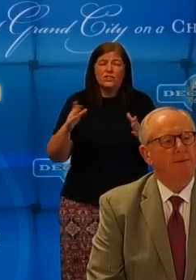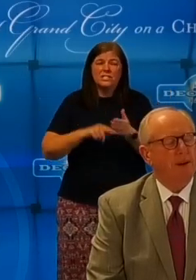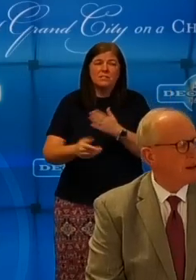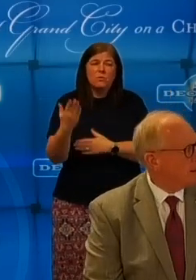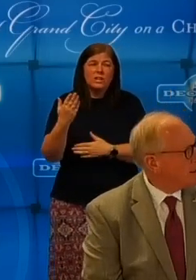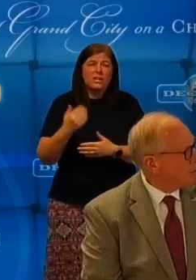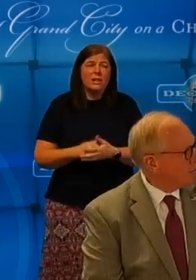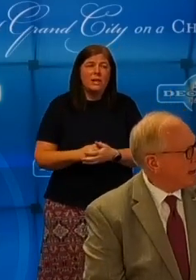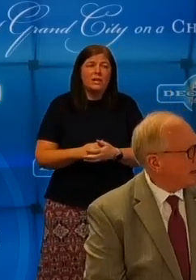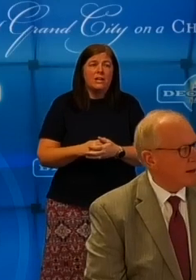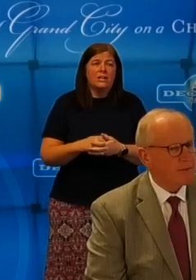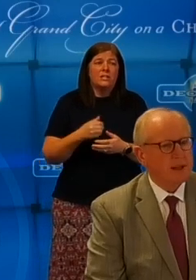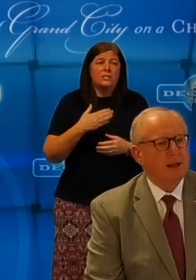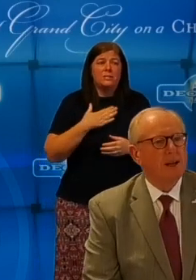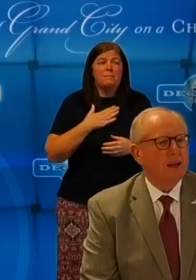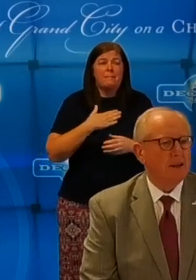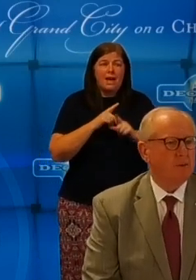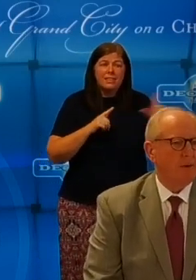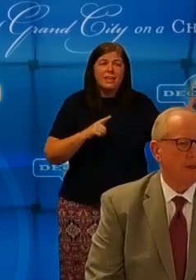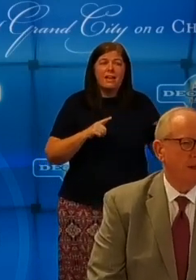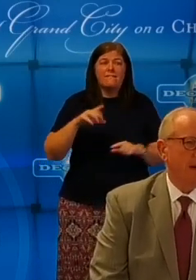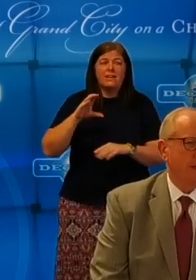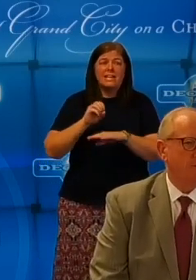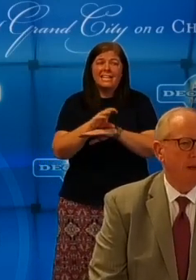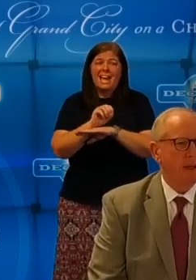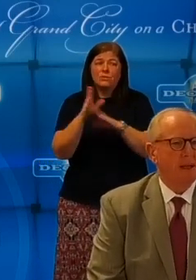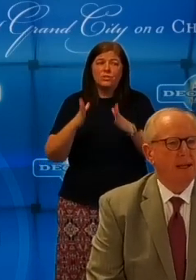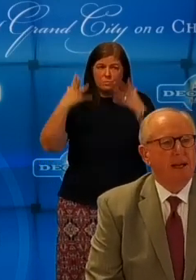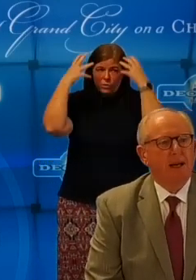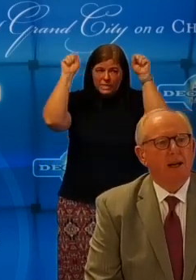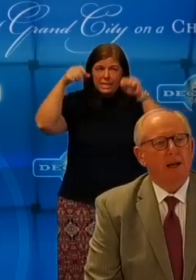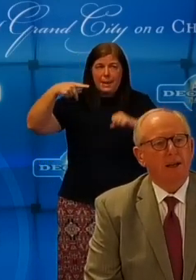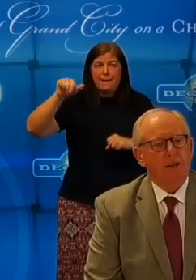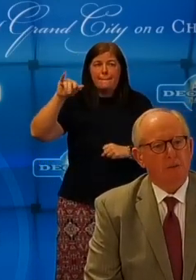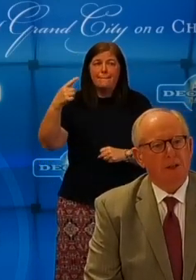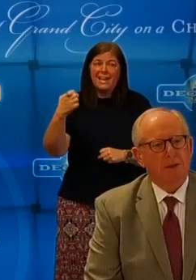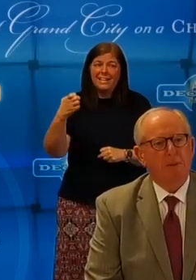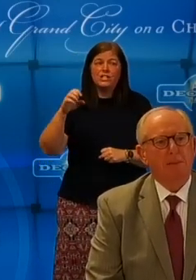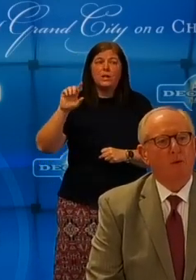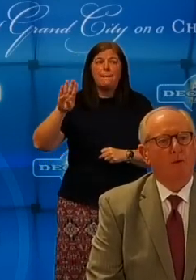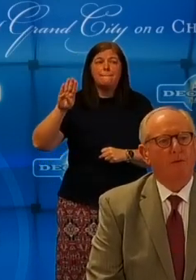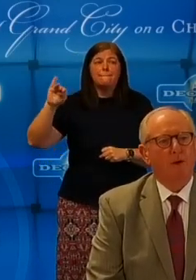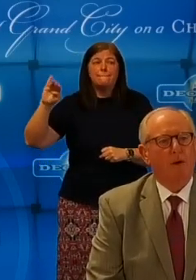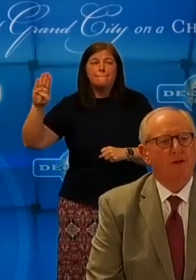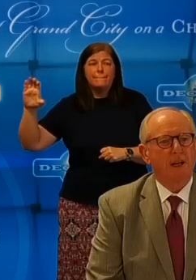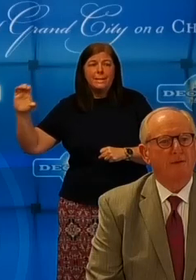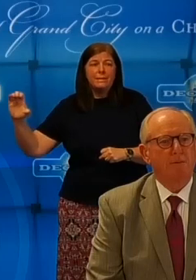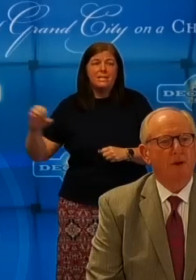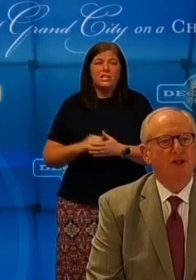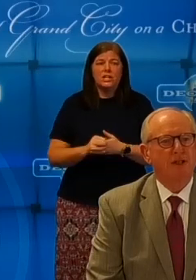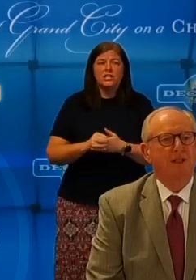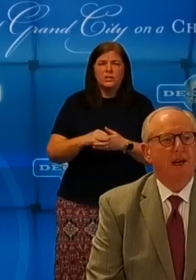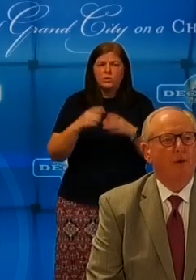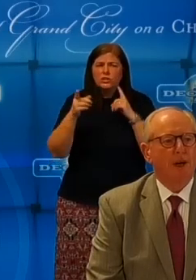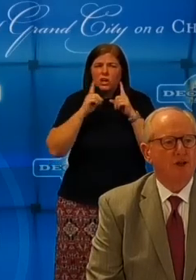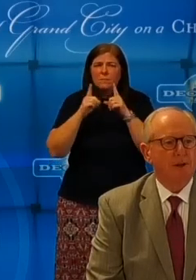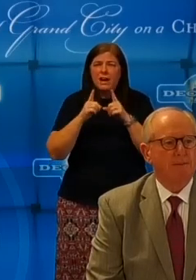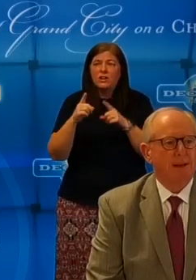We have, to my left, Council President Paige Beebe. Council President Beebe will review our state of